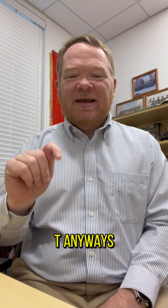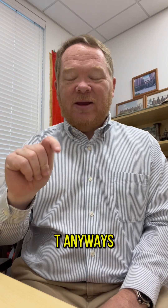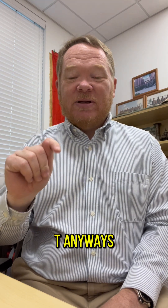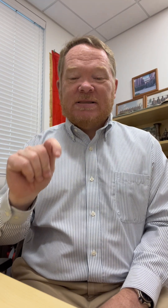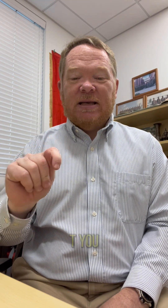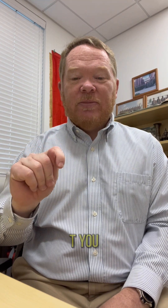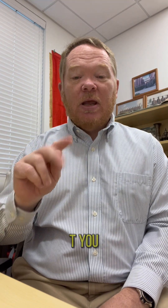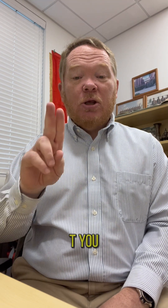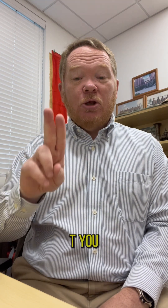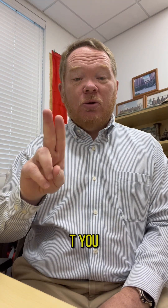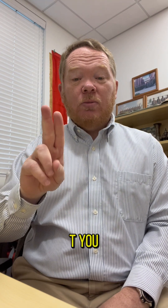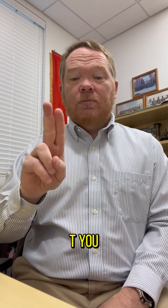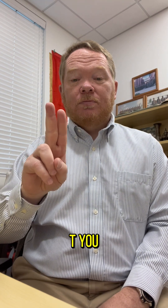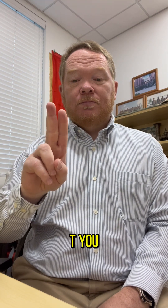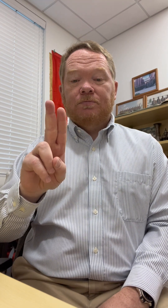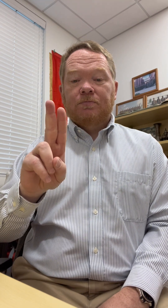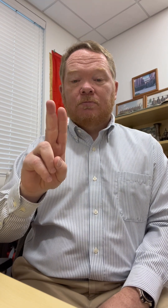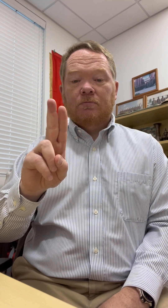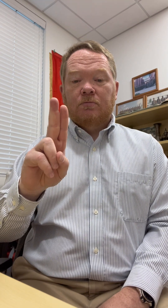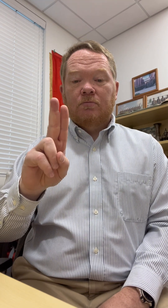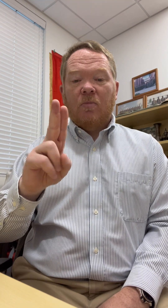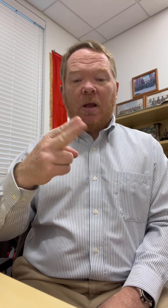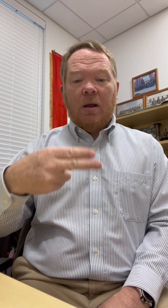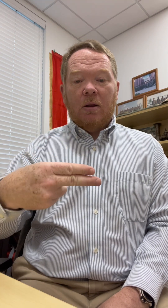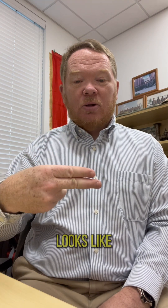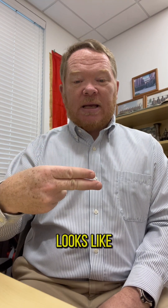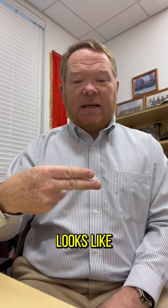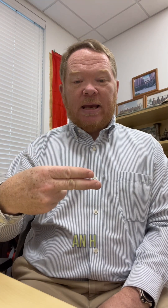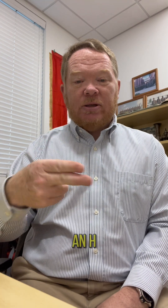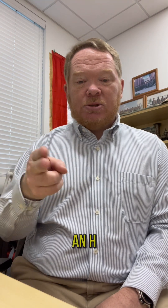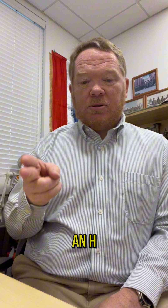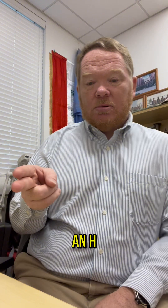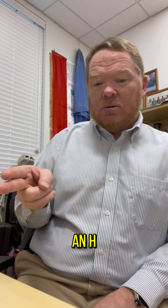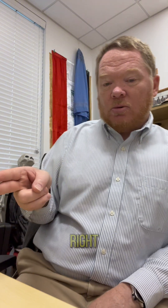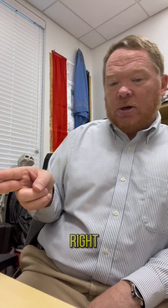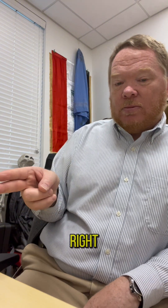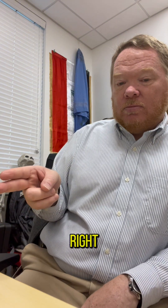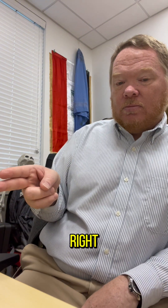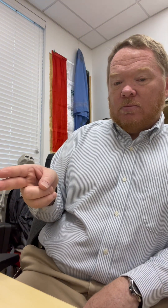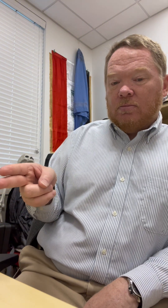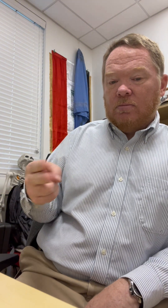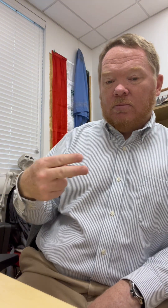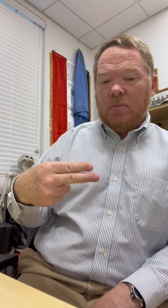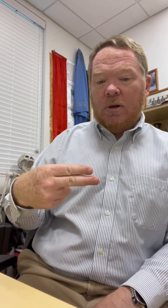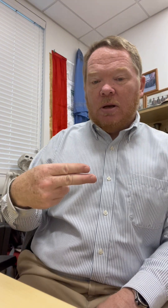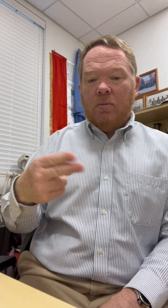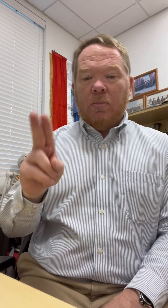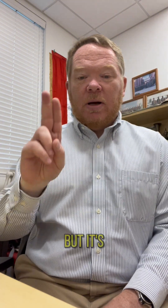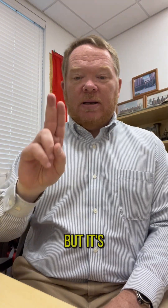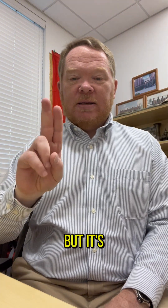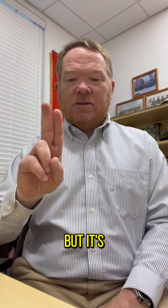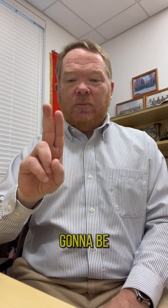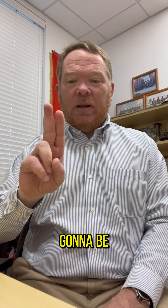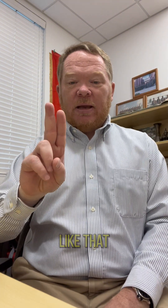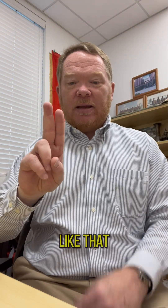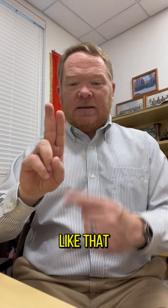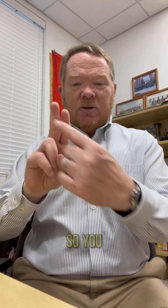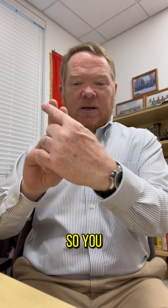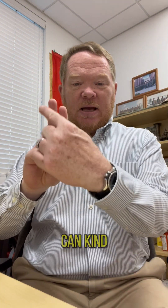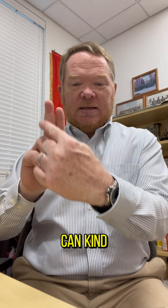Anyways, T. U looks like an H, right? But it's going to be like that. So you can kind of see